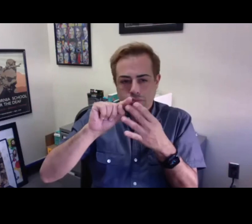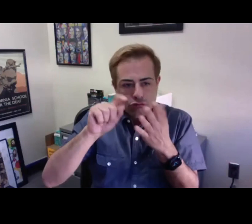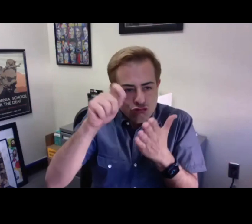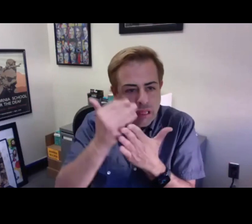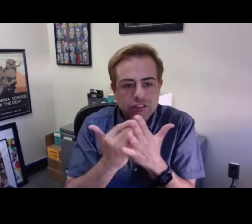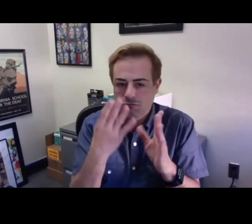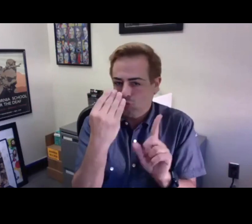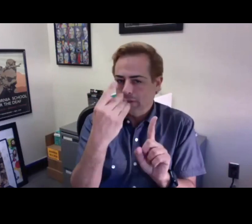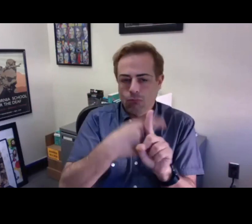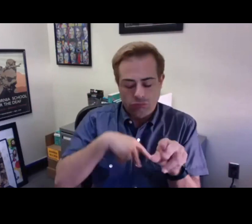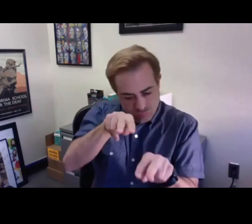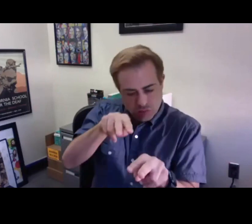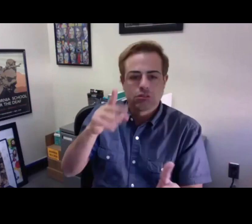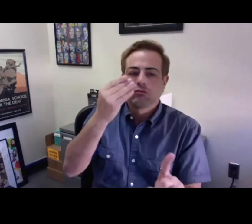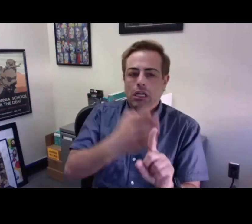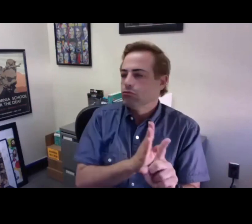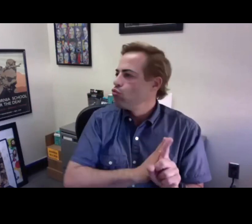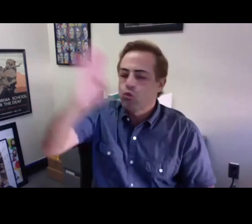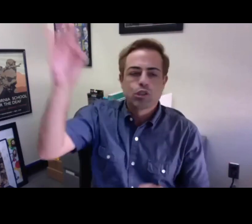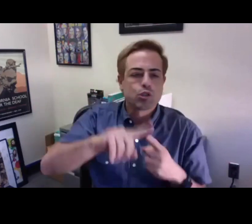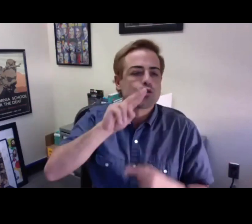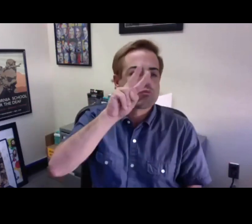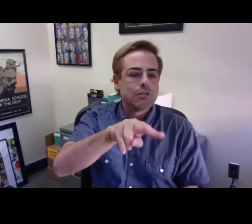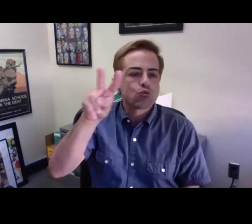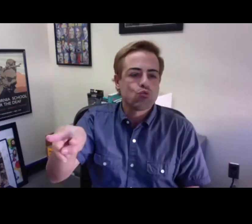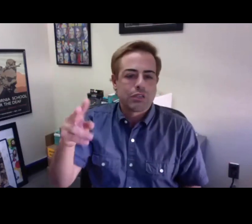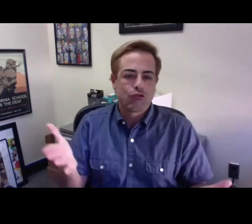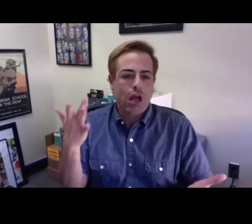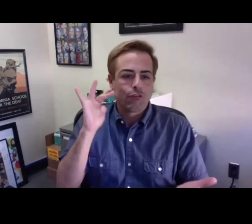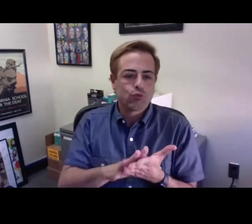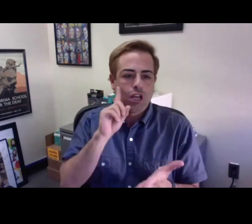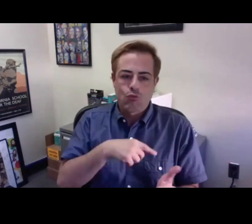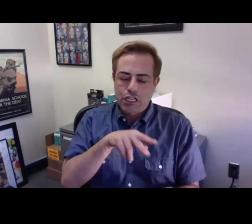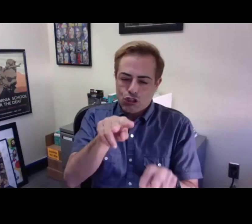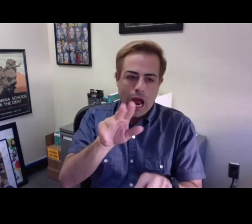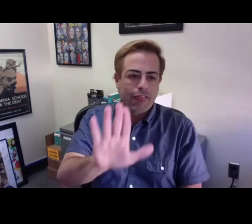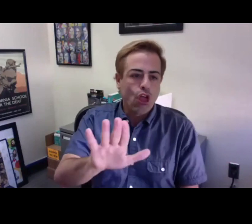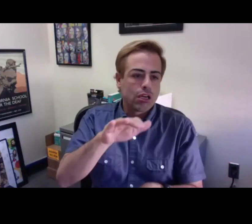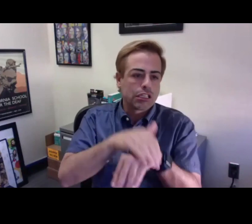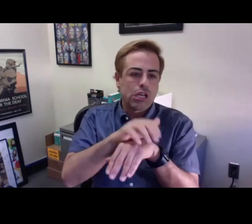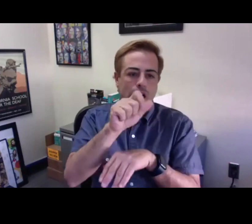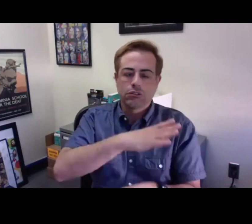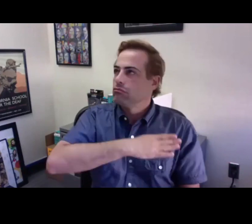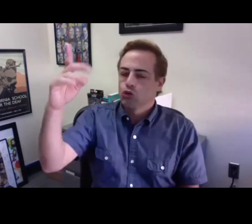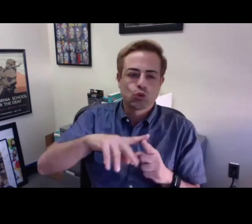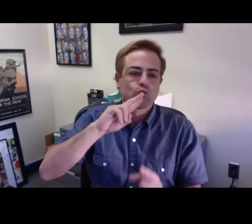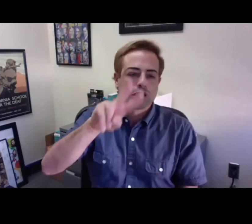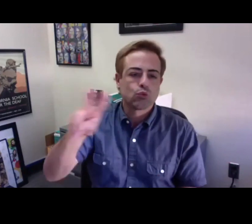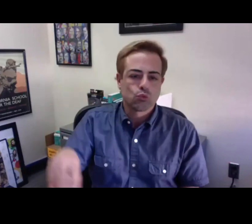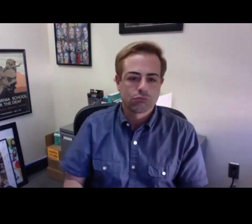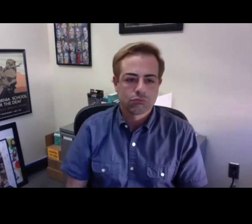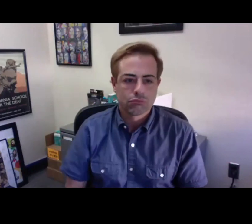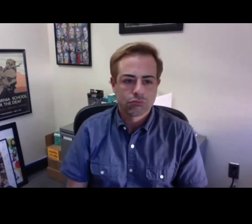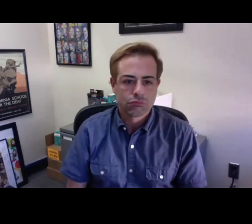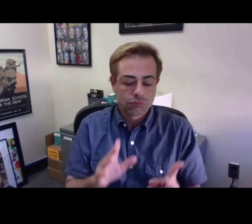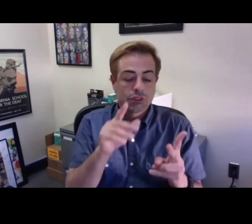We do, different things that are on the checklist, and we monitor them. And their